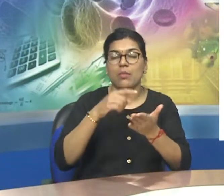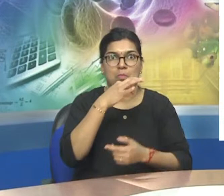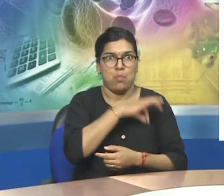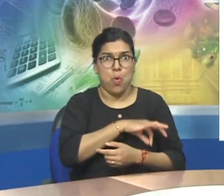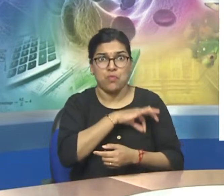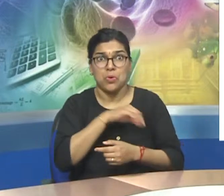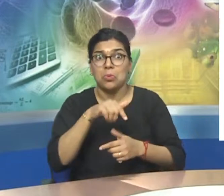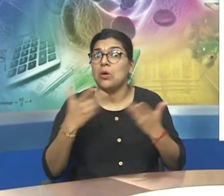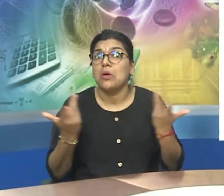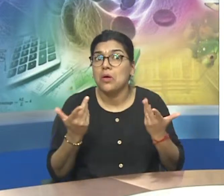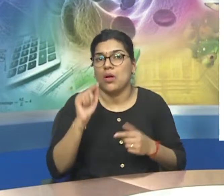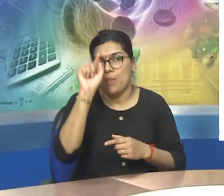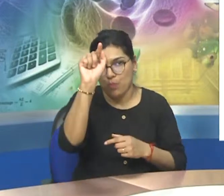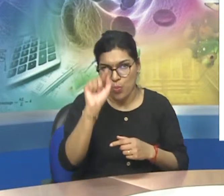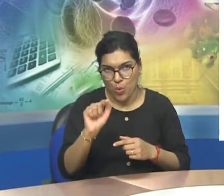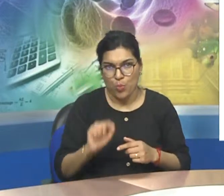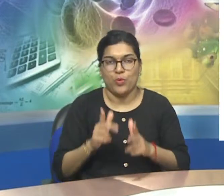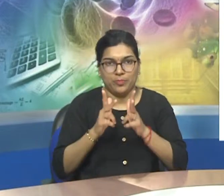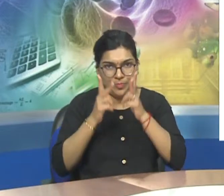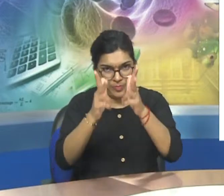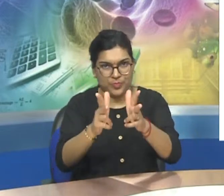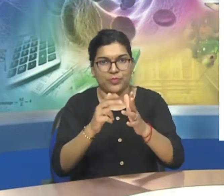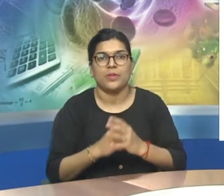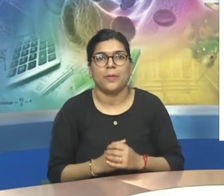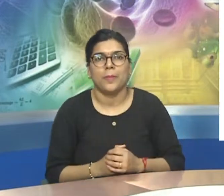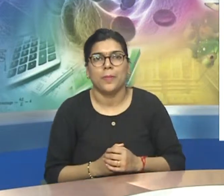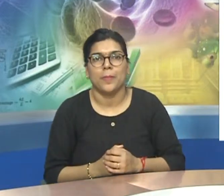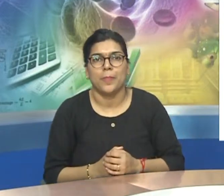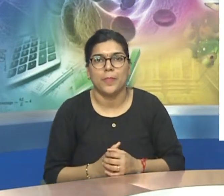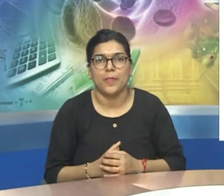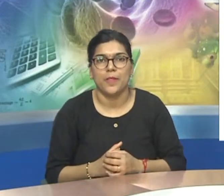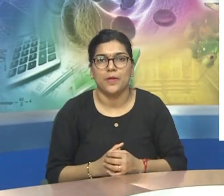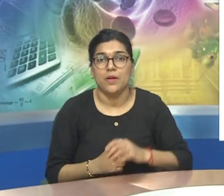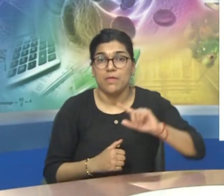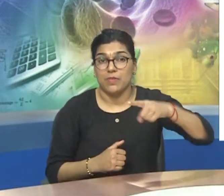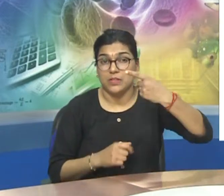is, you have to tell the benefits of 3R. So